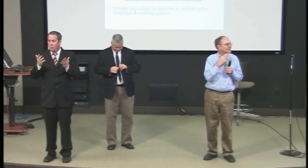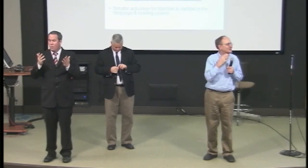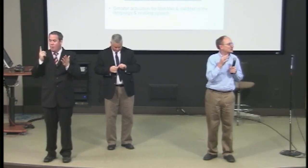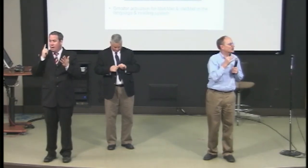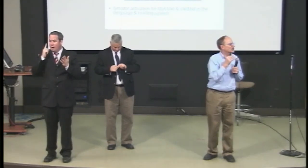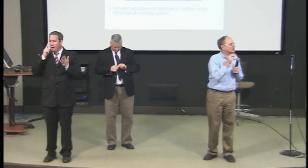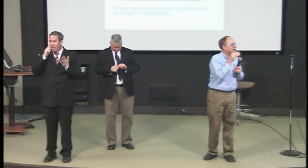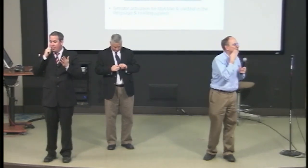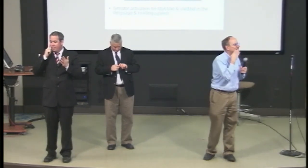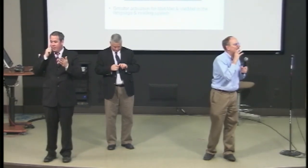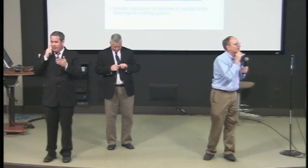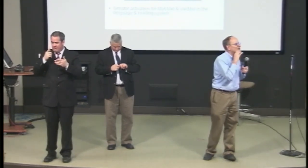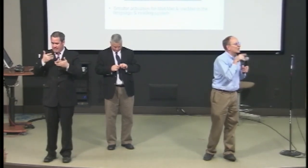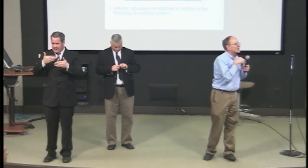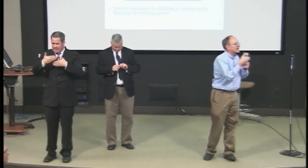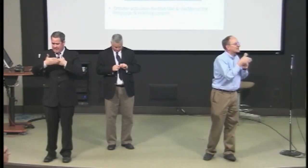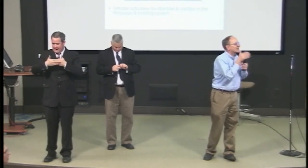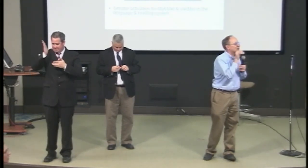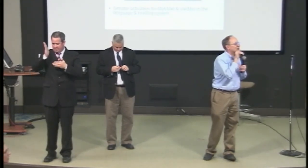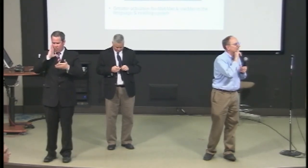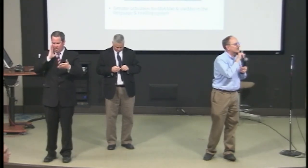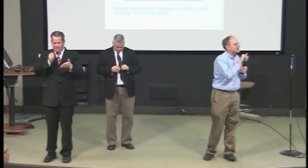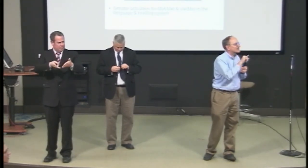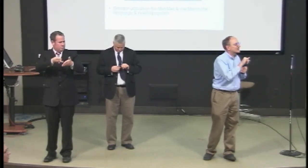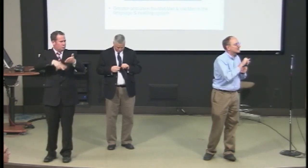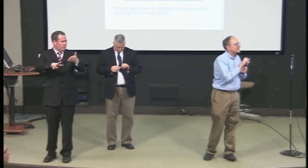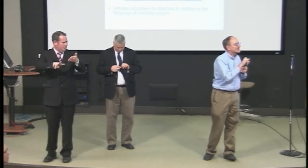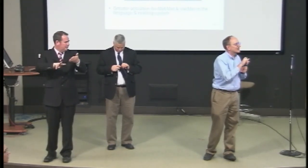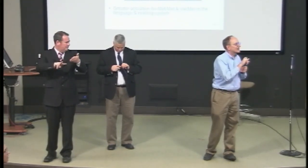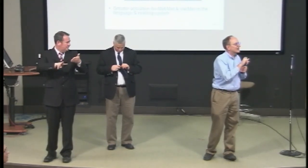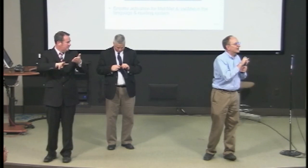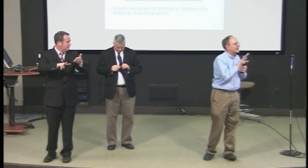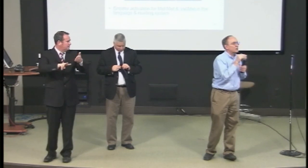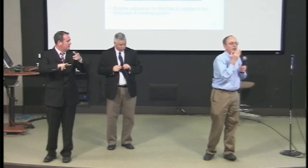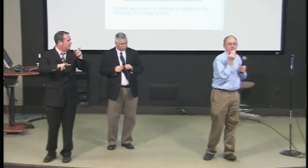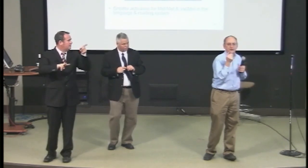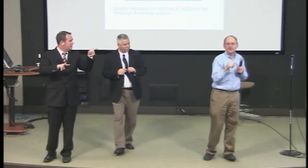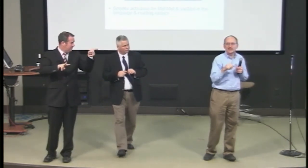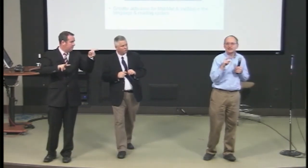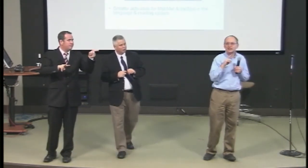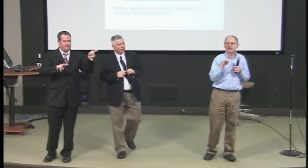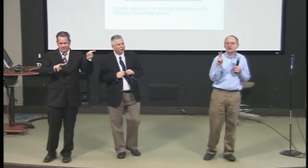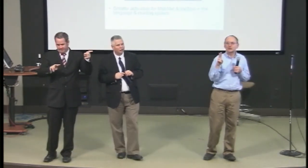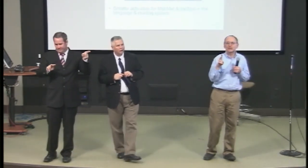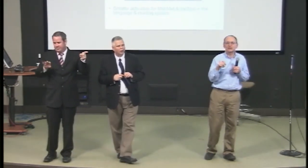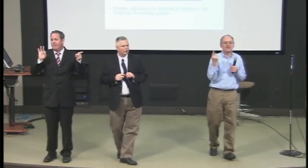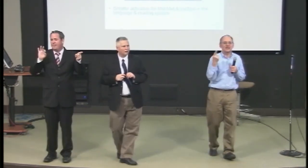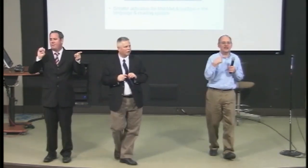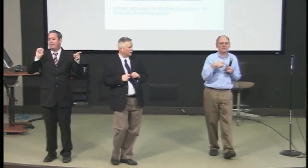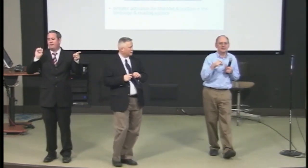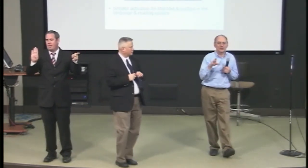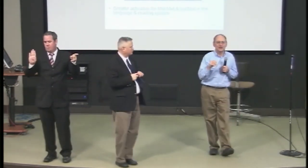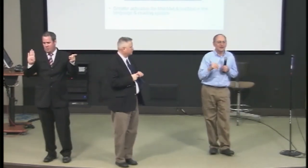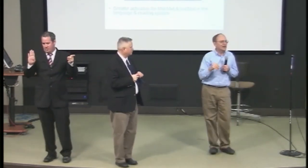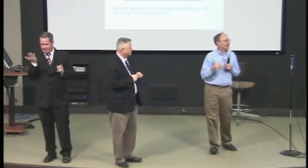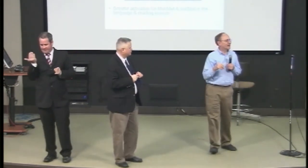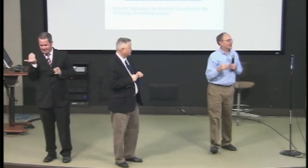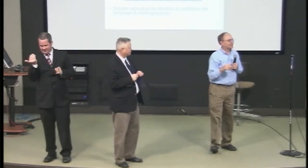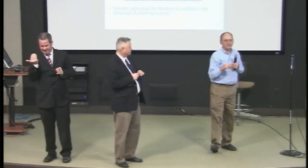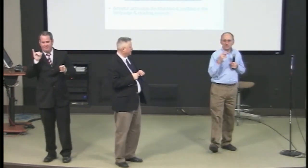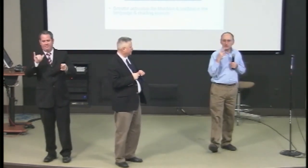we know? Soon. Connie, do you know when the next lecture is? February 15th. Yes, it's in 2 weeks from today. So